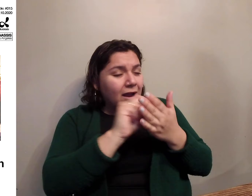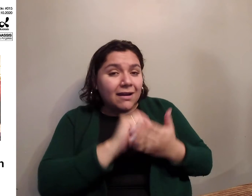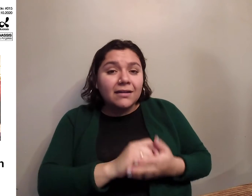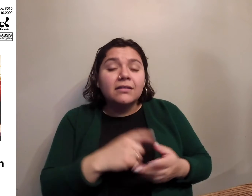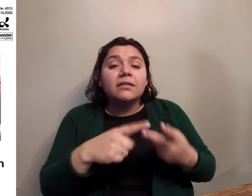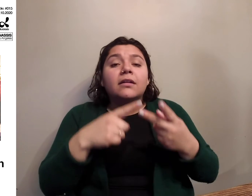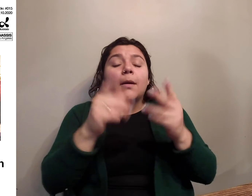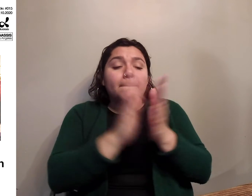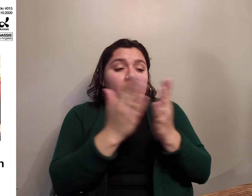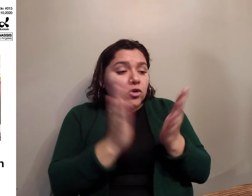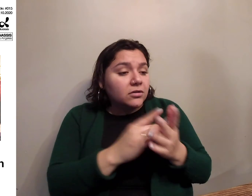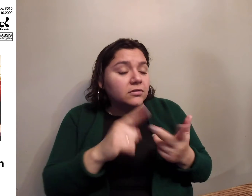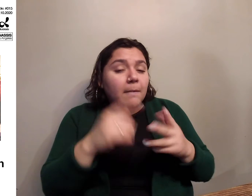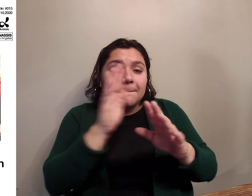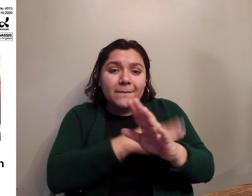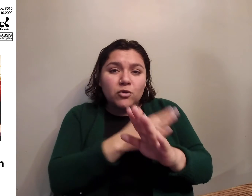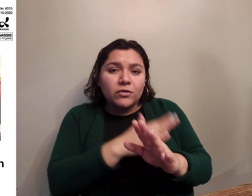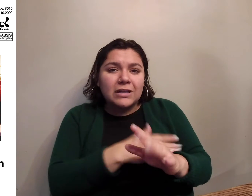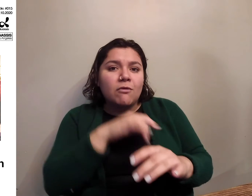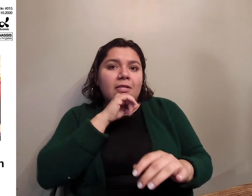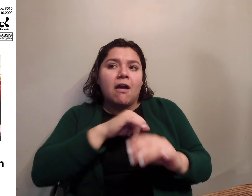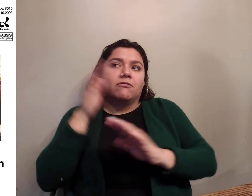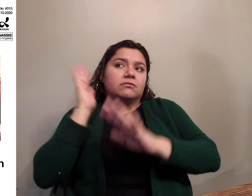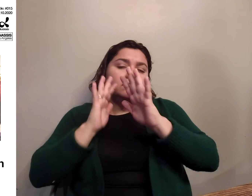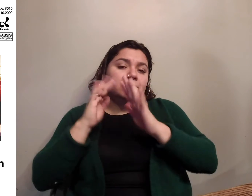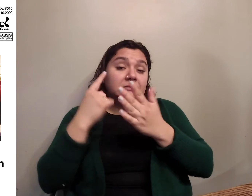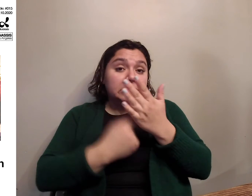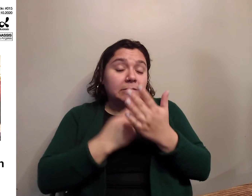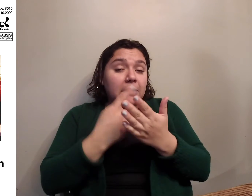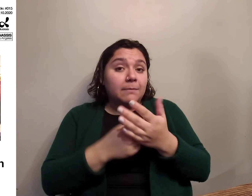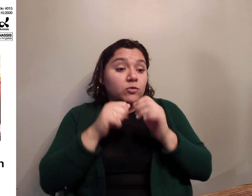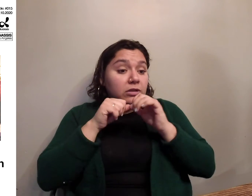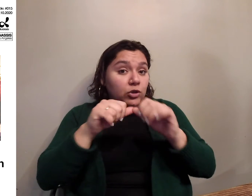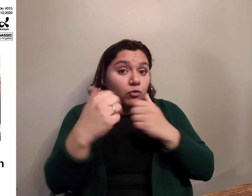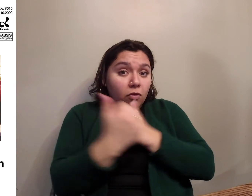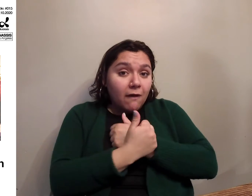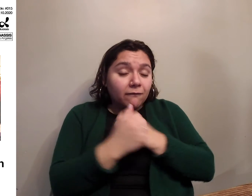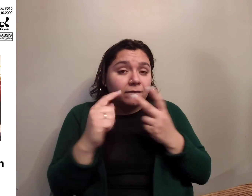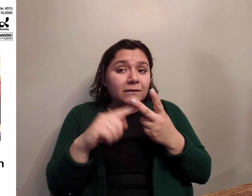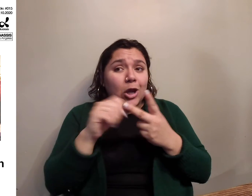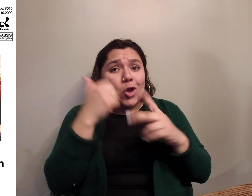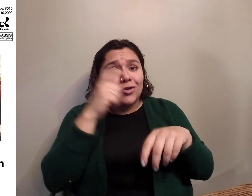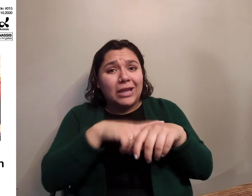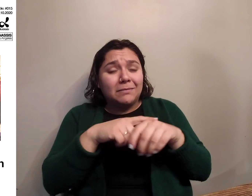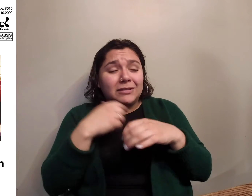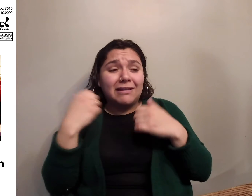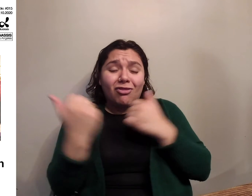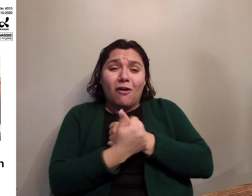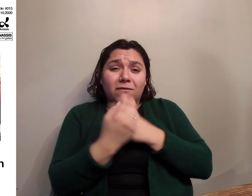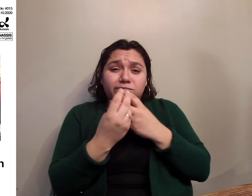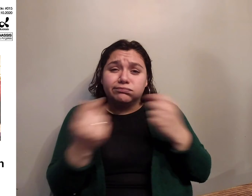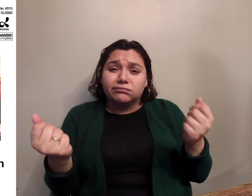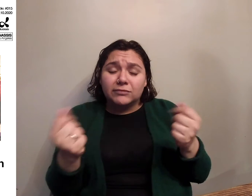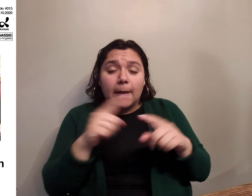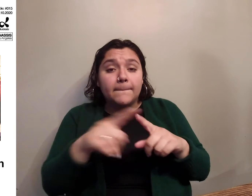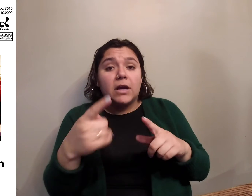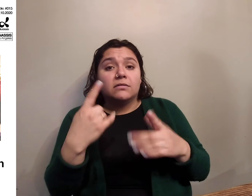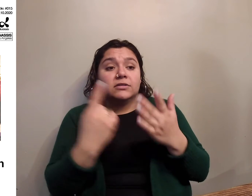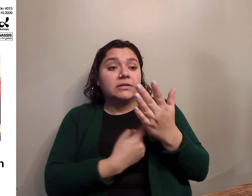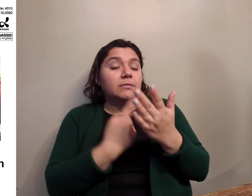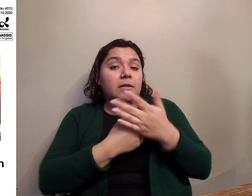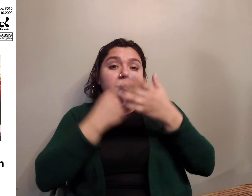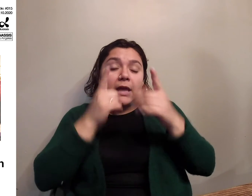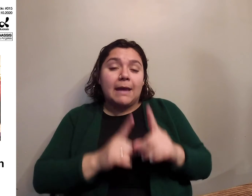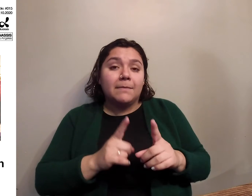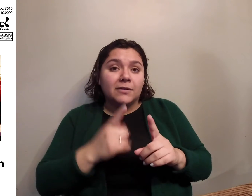a time, and we continue to, and sometimes we don't. And sometimes we come upon things at a certain moment in our life when